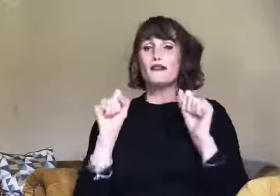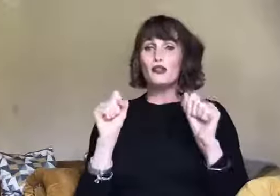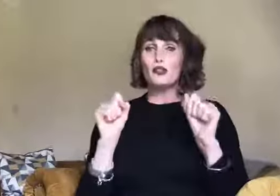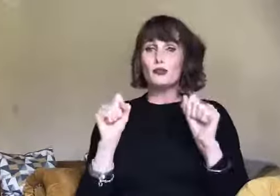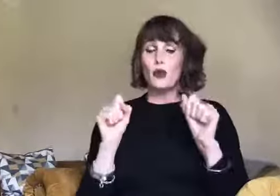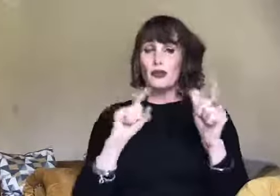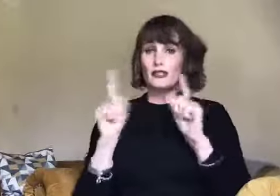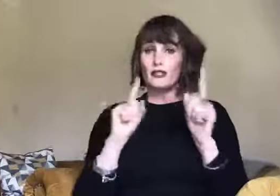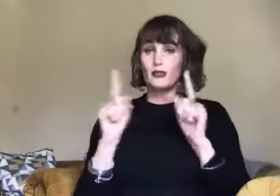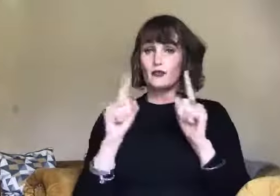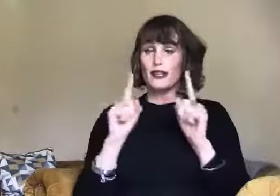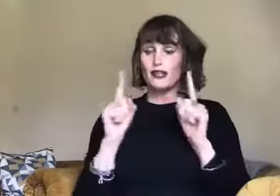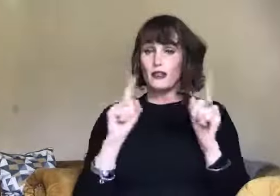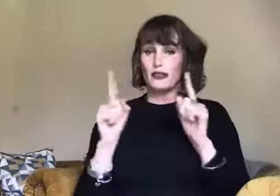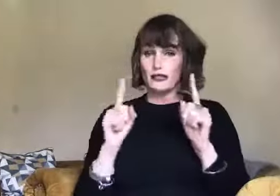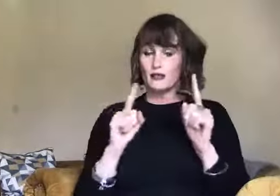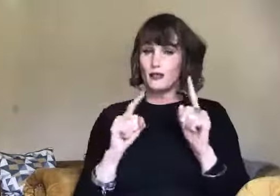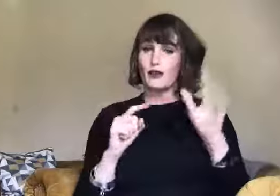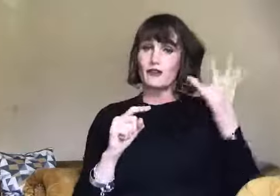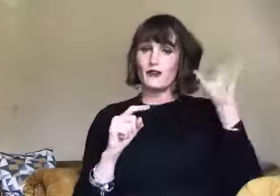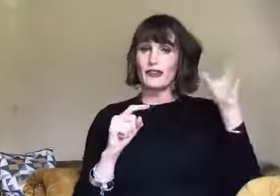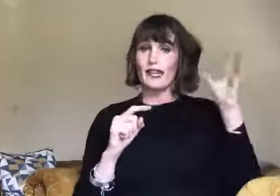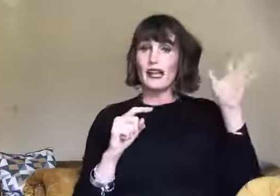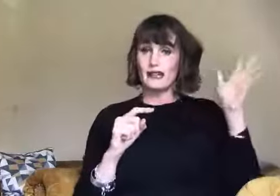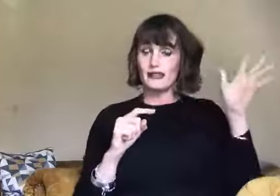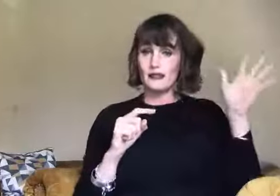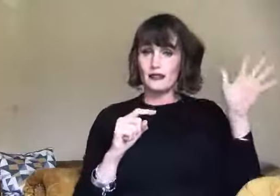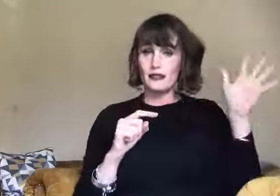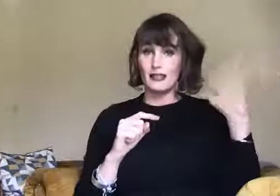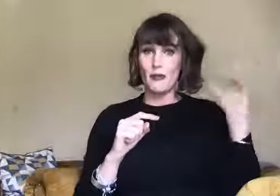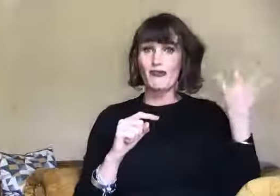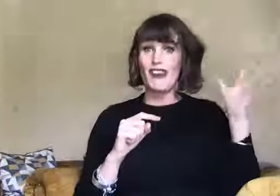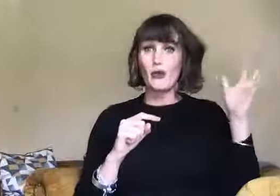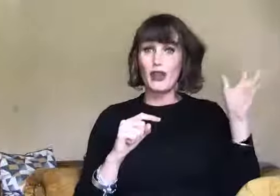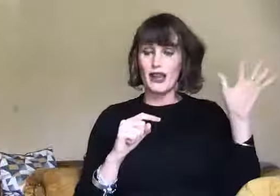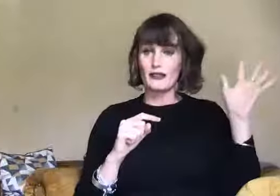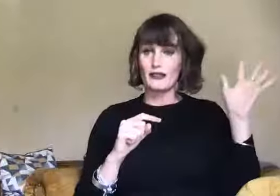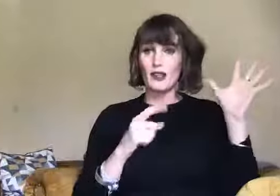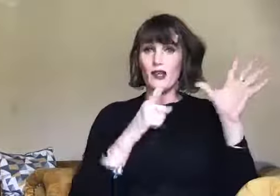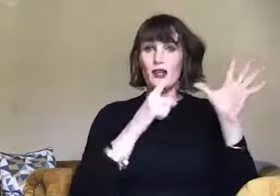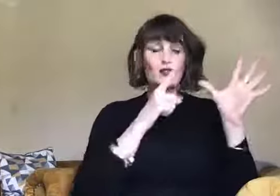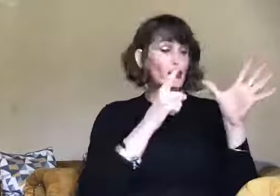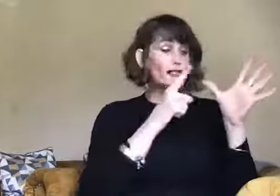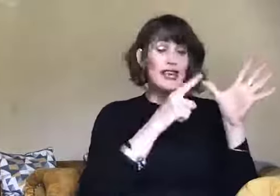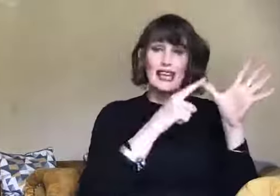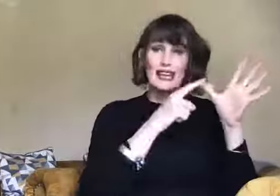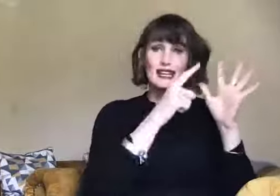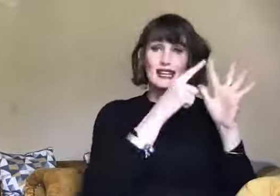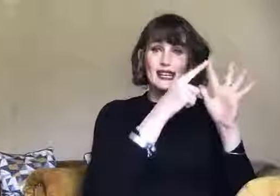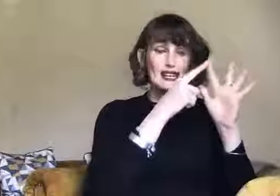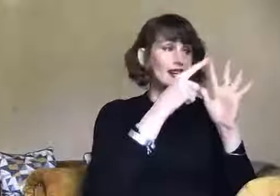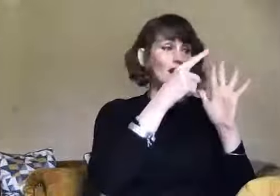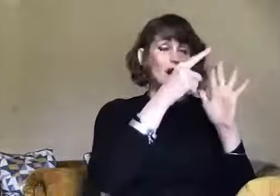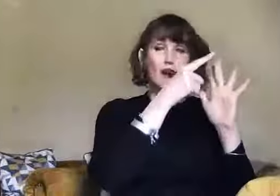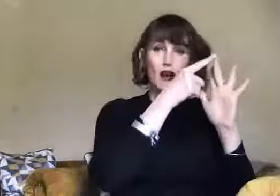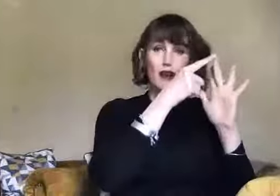if you I want you to just recognize this as well. So this hand is my vowel hand. So it's A, E,